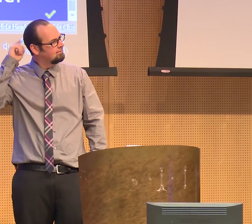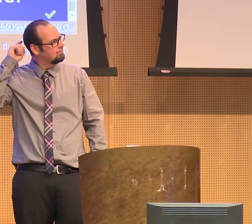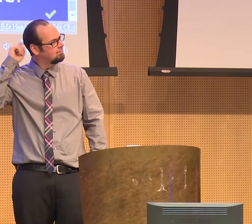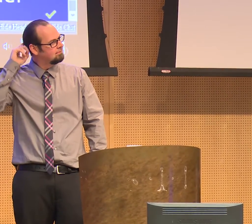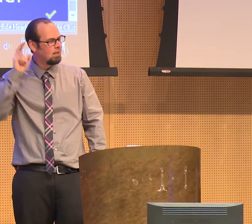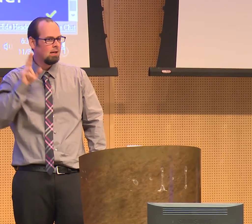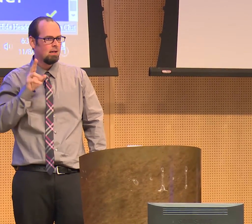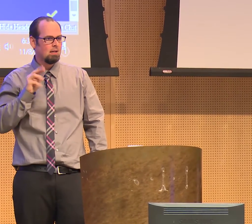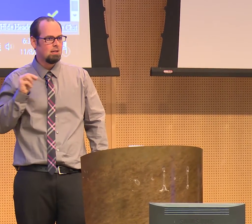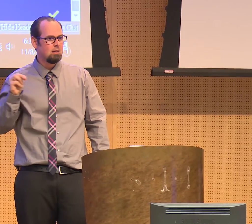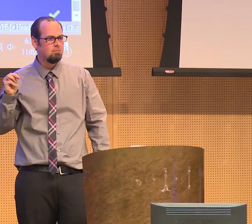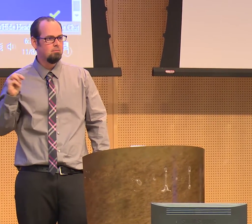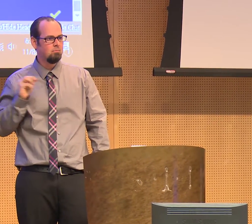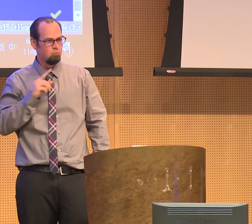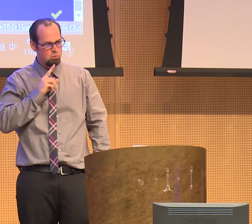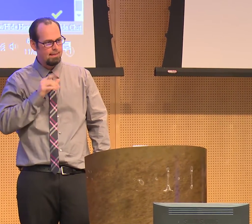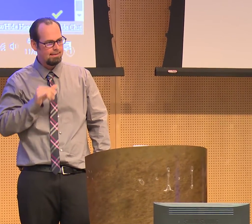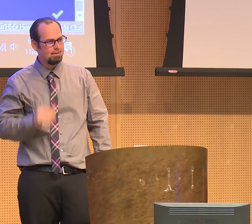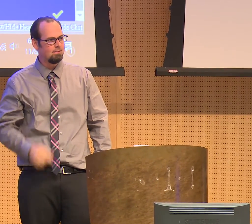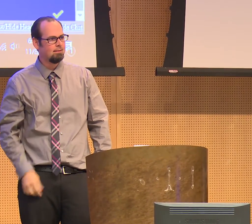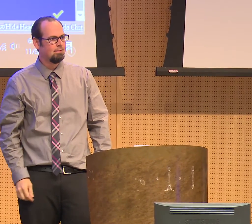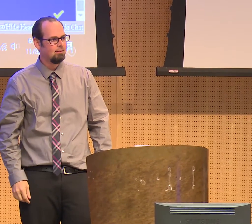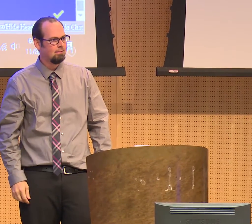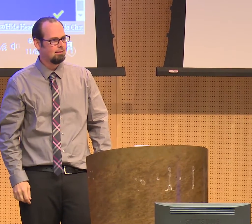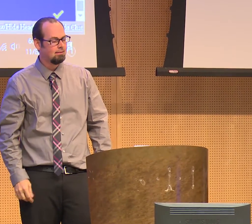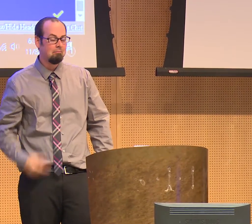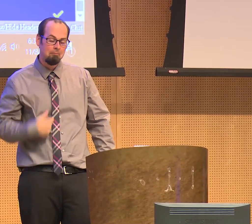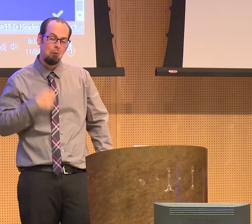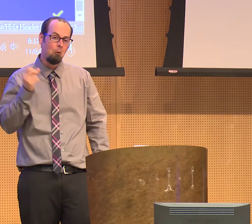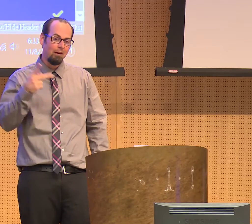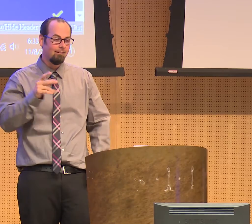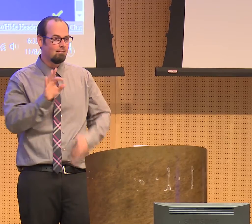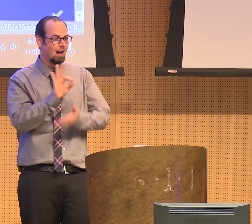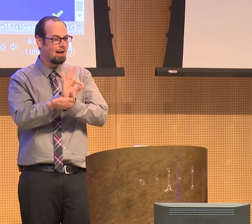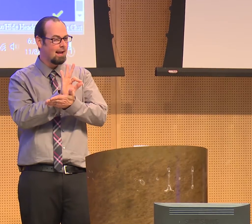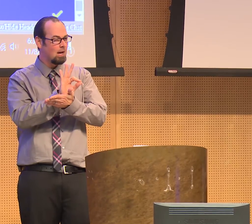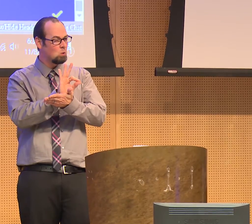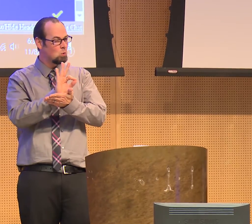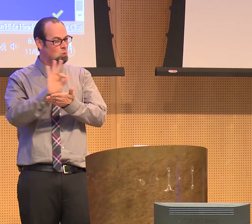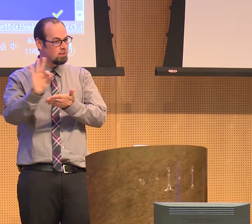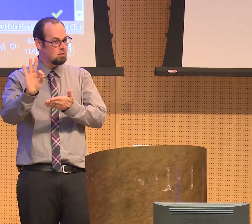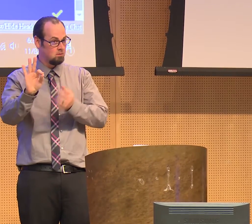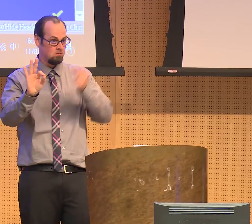I didn't learn anything. And it was like, is that how I'm supposed to learn for the first 9 weeks?